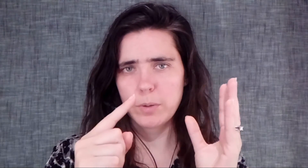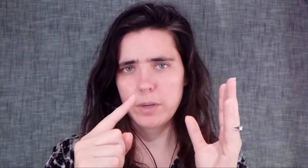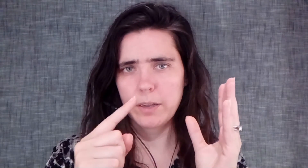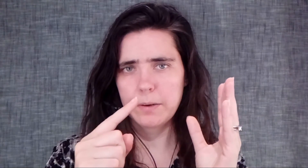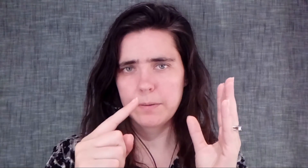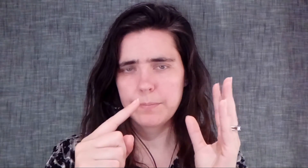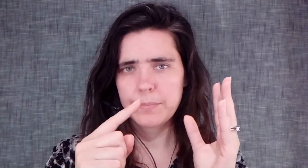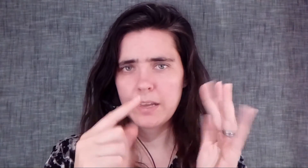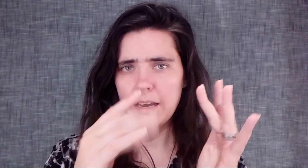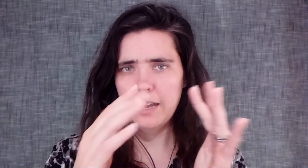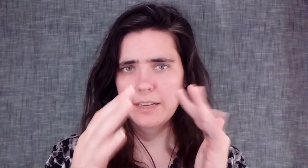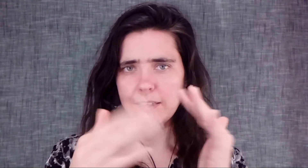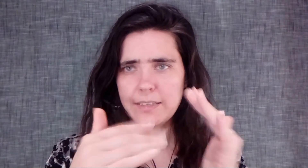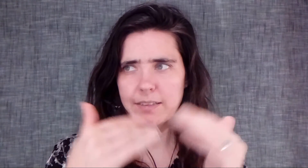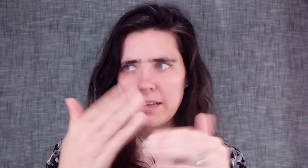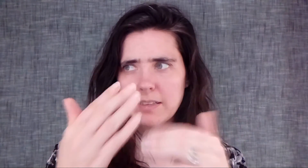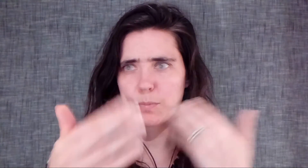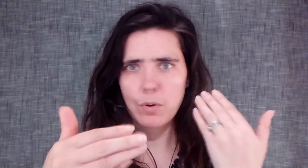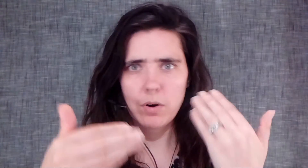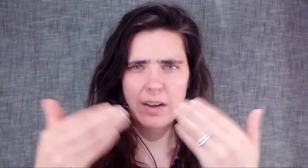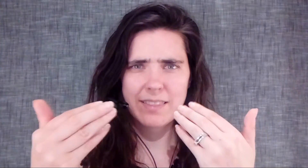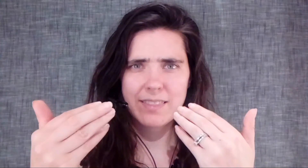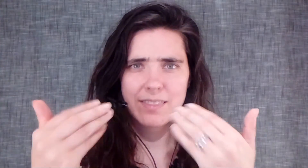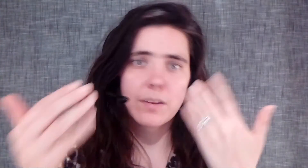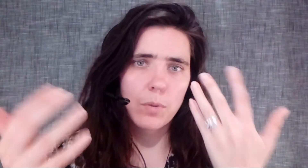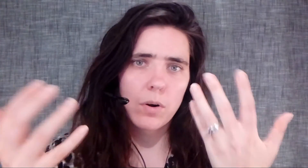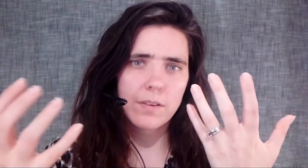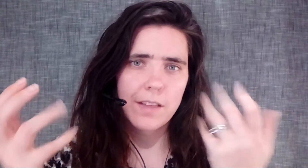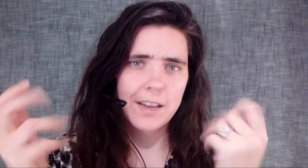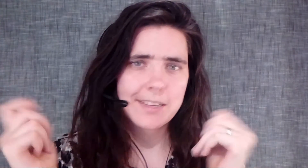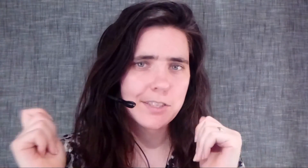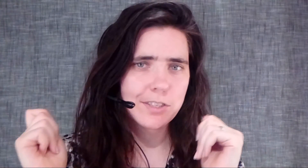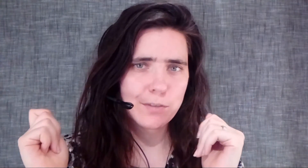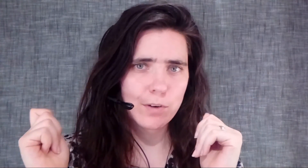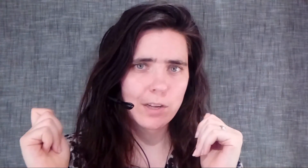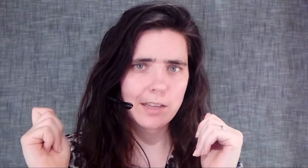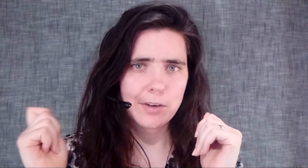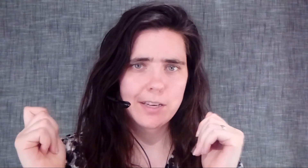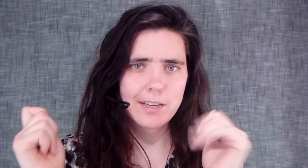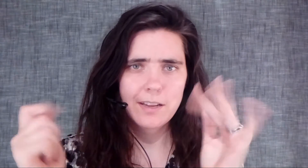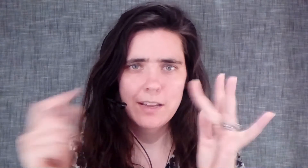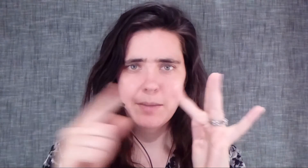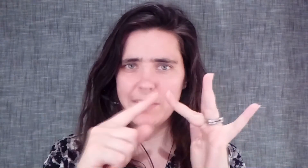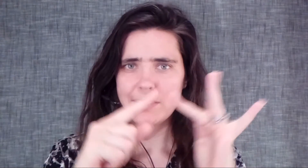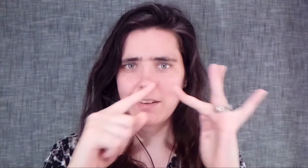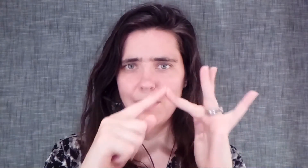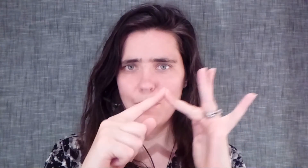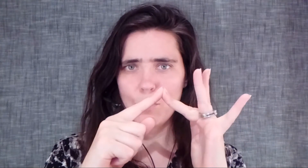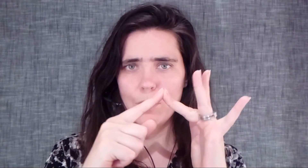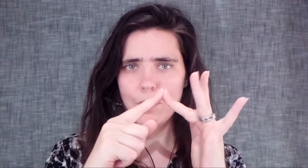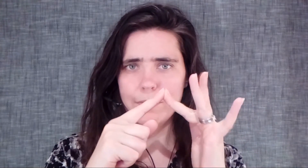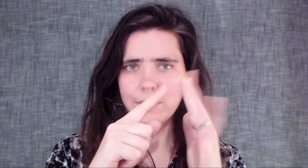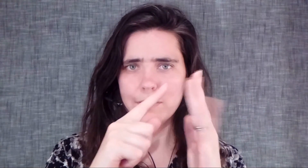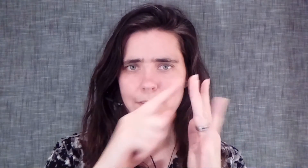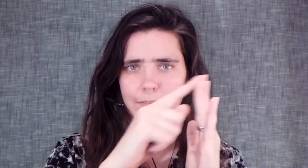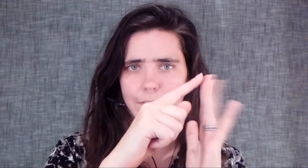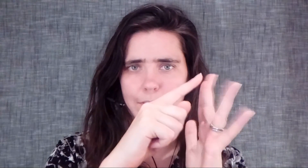it. And that's I think part of that is just for clarity. Makes it a lot more obvious than if you're just